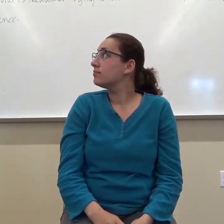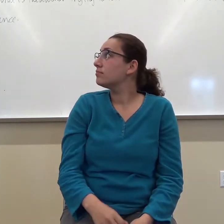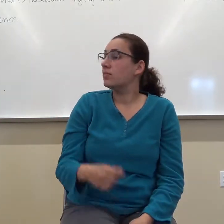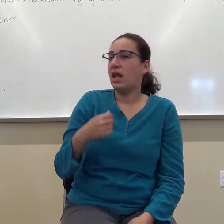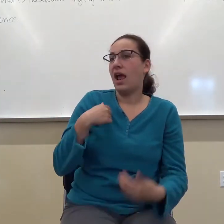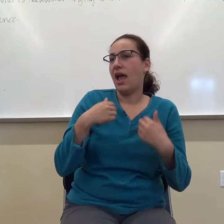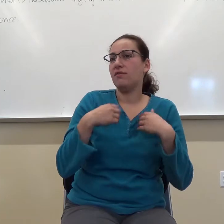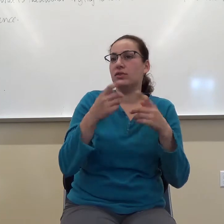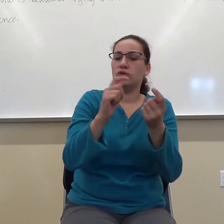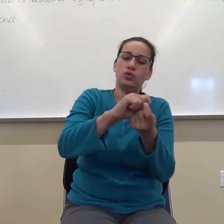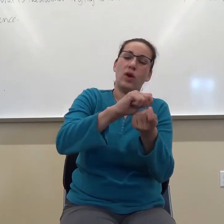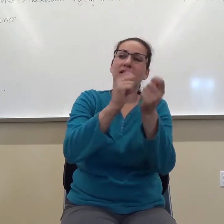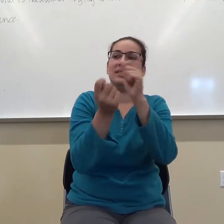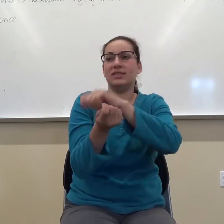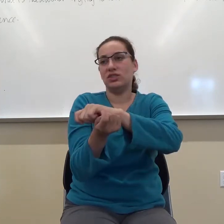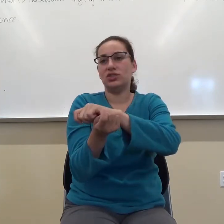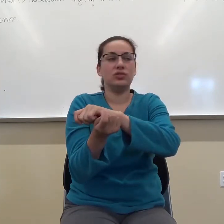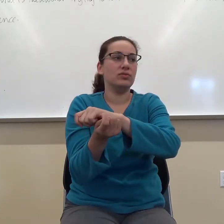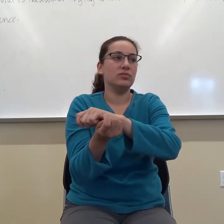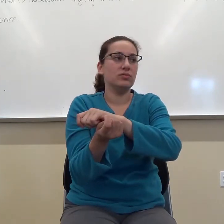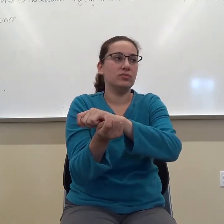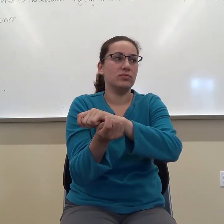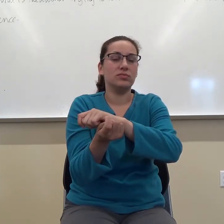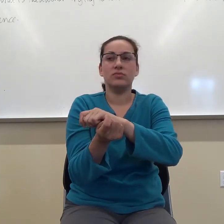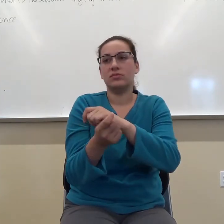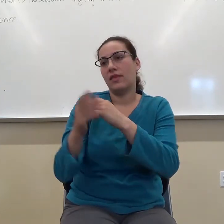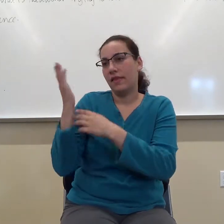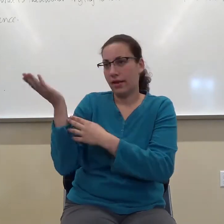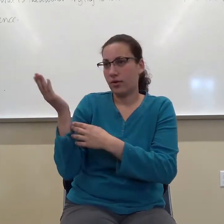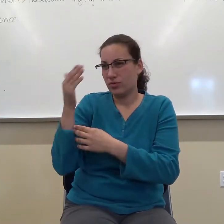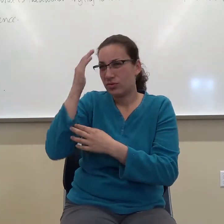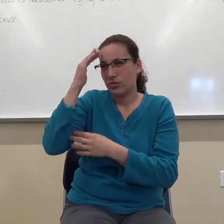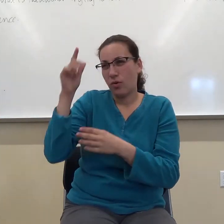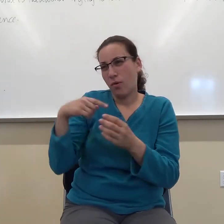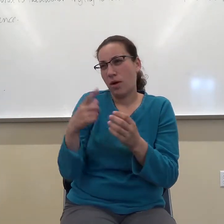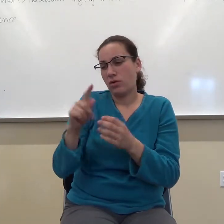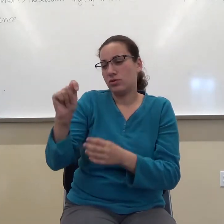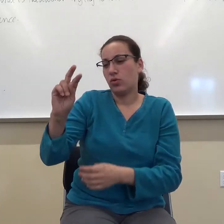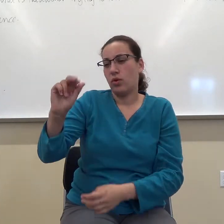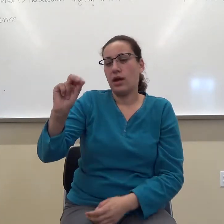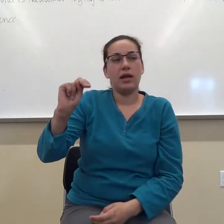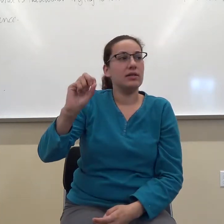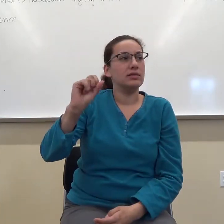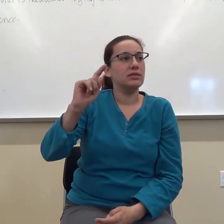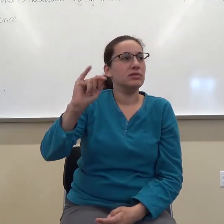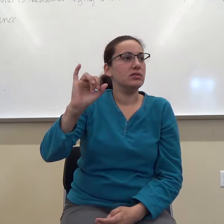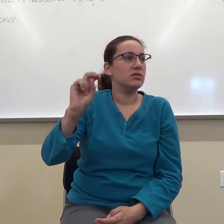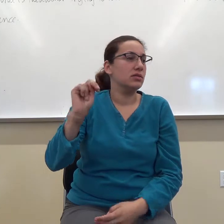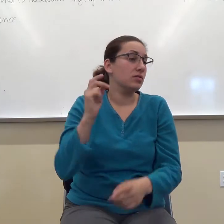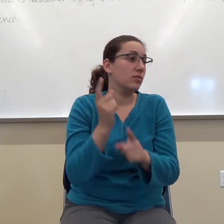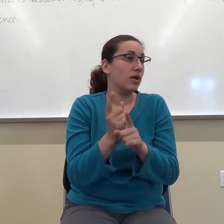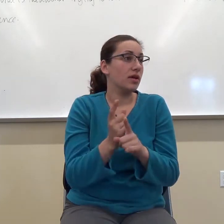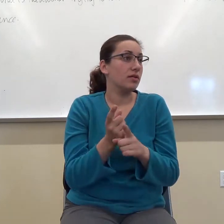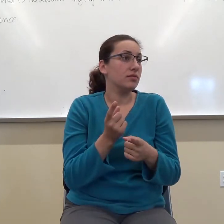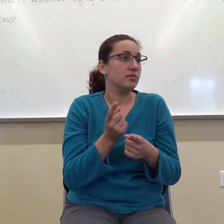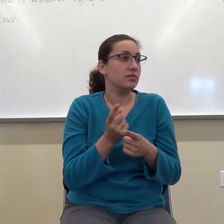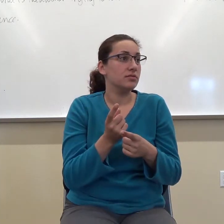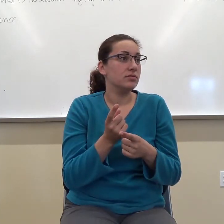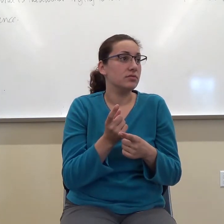has it, but as you guys know, we already know all about those, right? This is where the book first